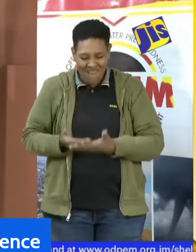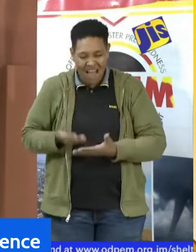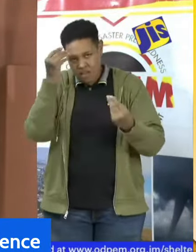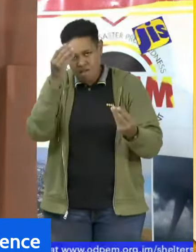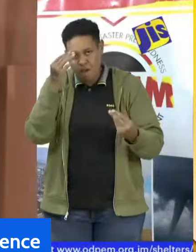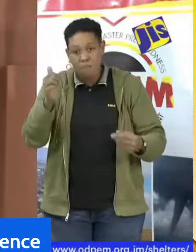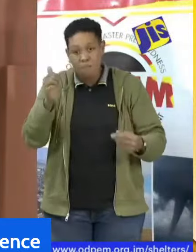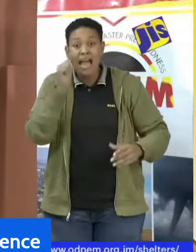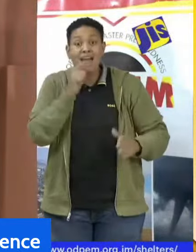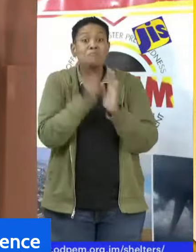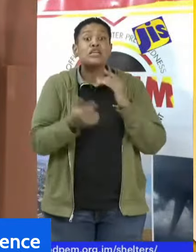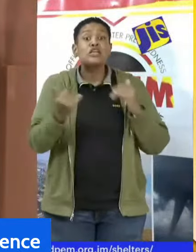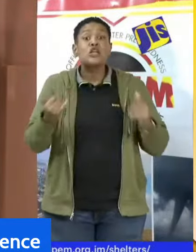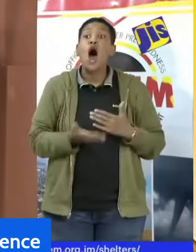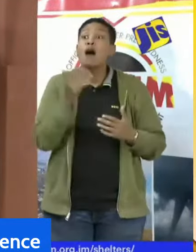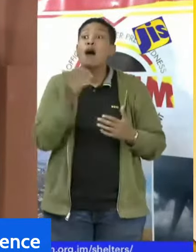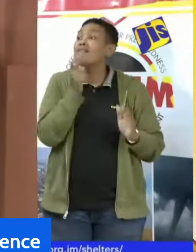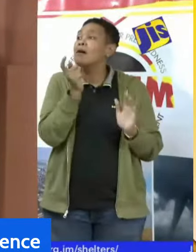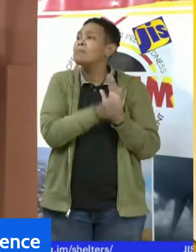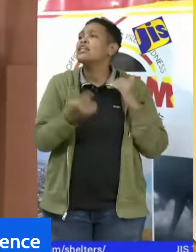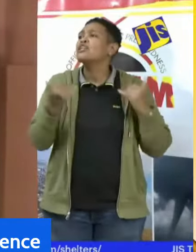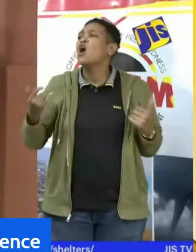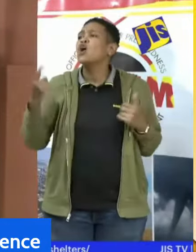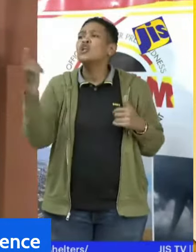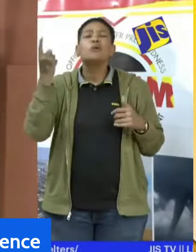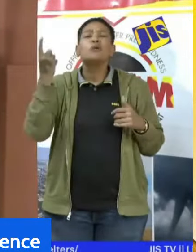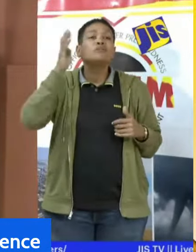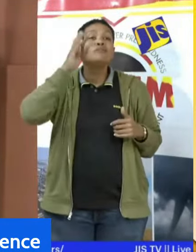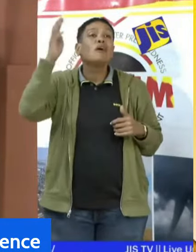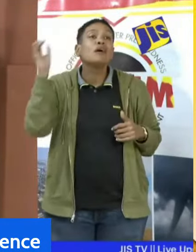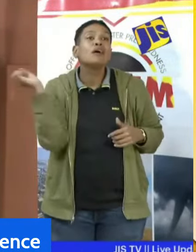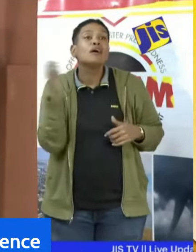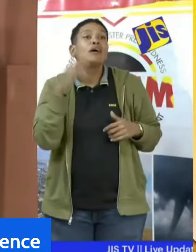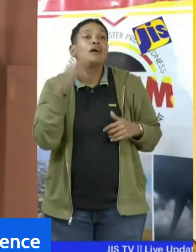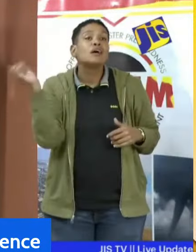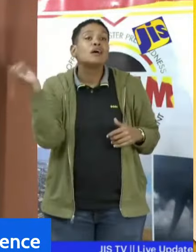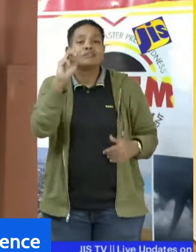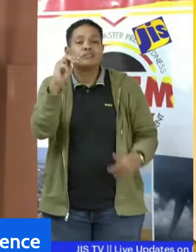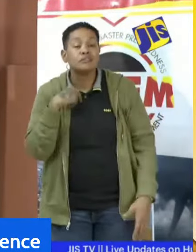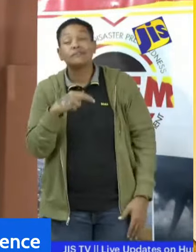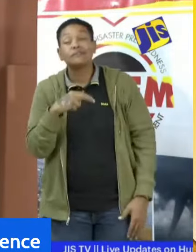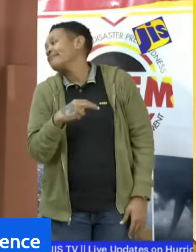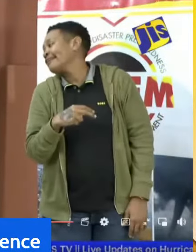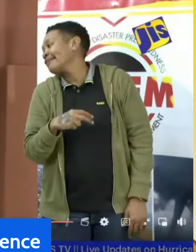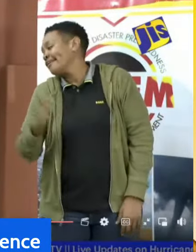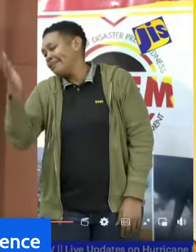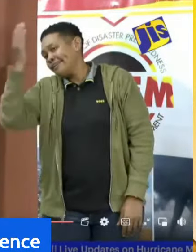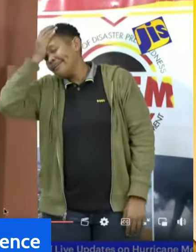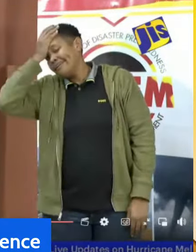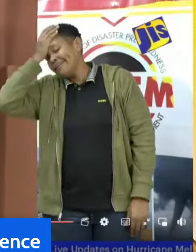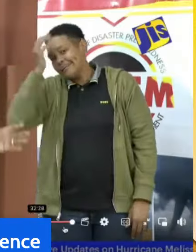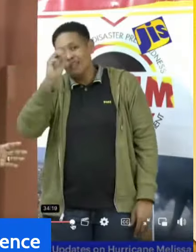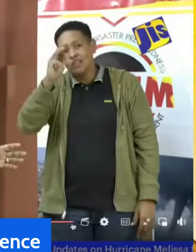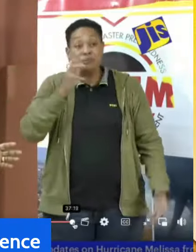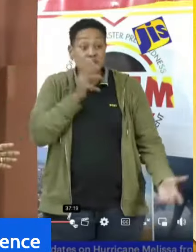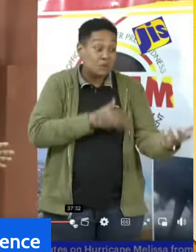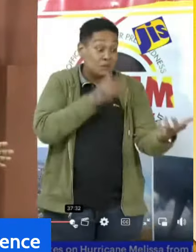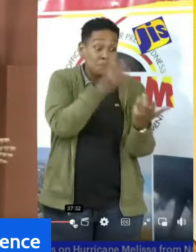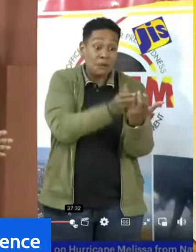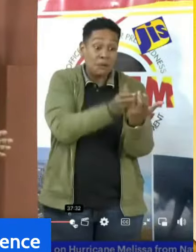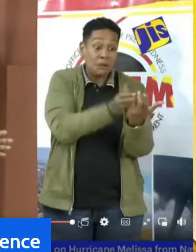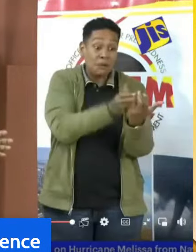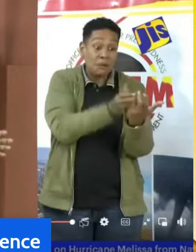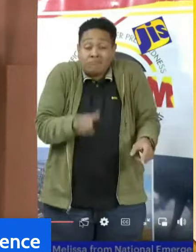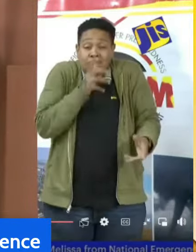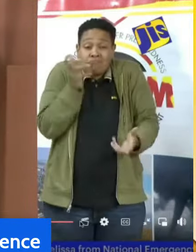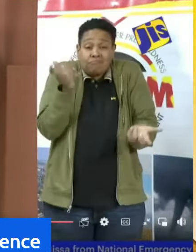Almost every minute now, there is something out there in social media that has nothing to do with